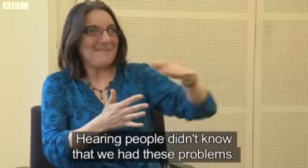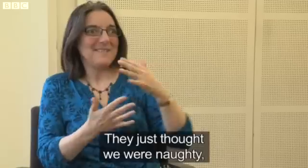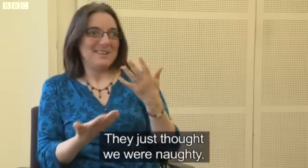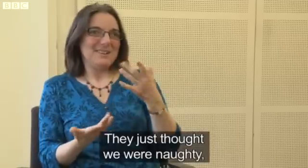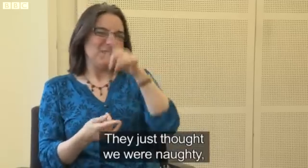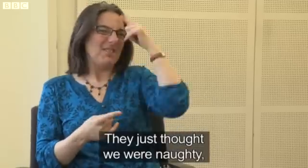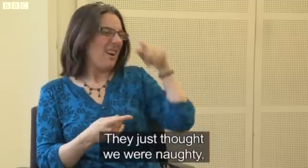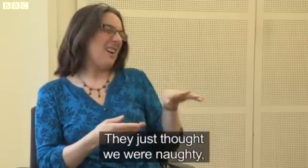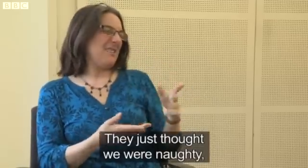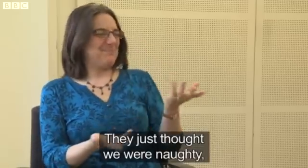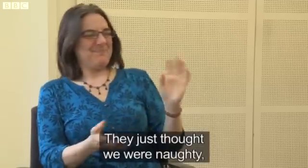They just thought we were naughty.